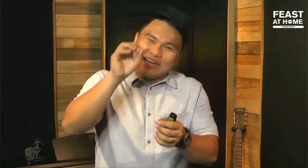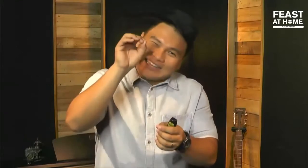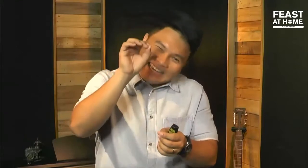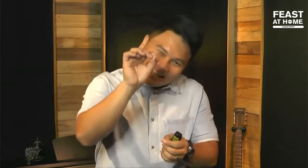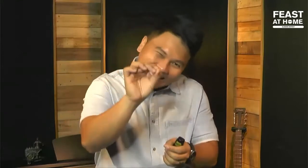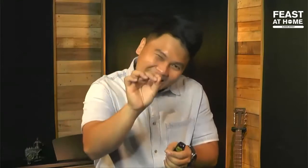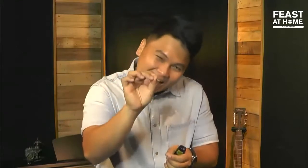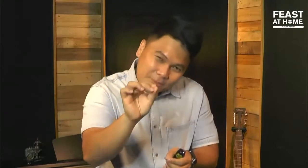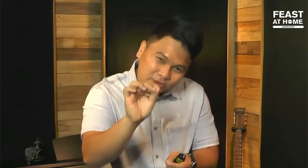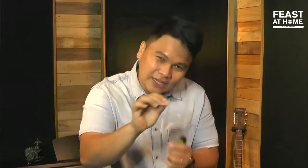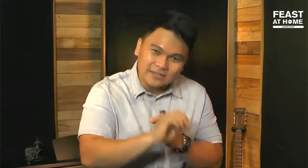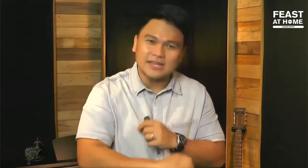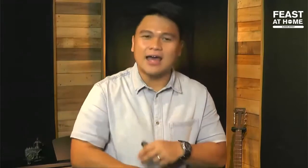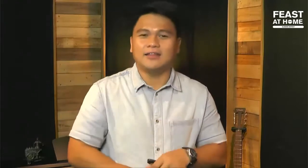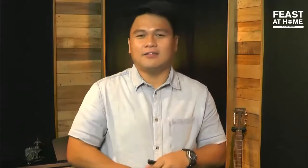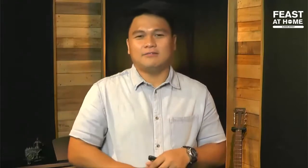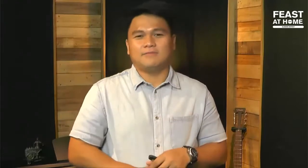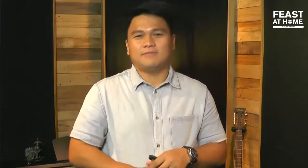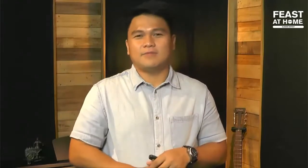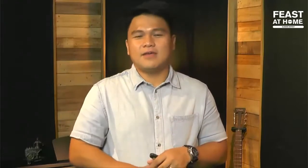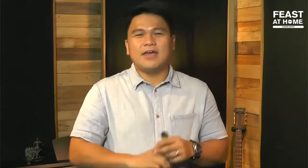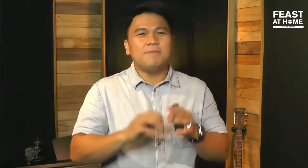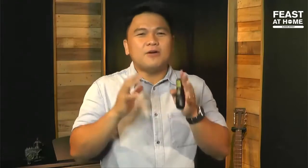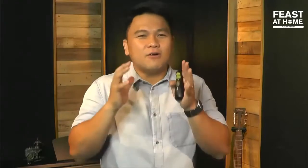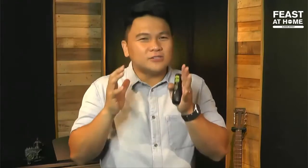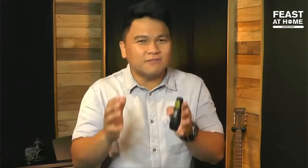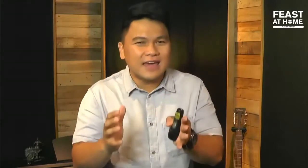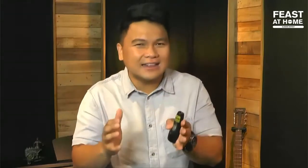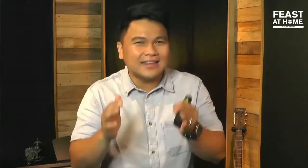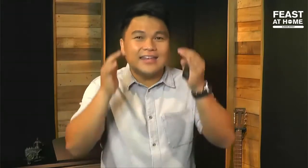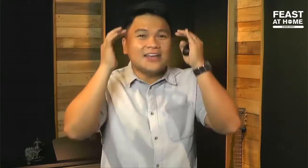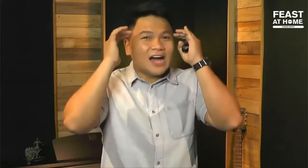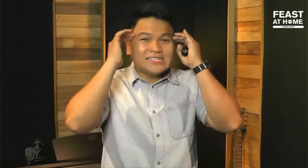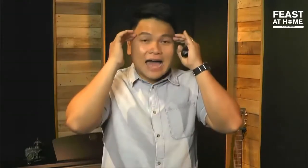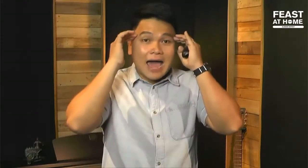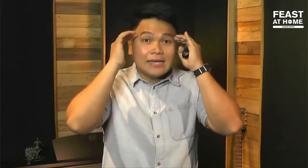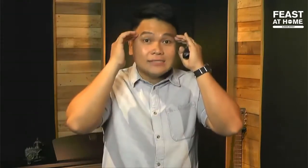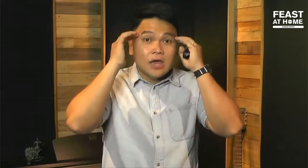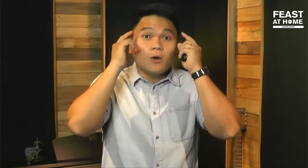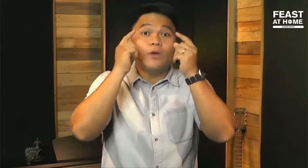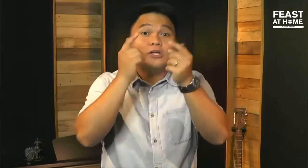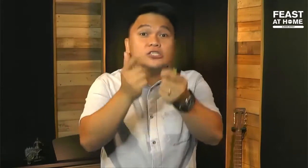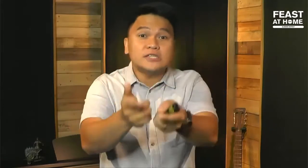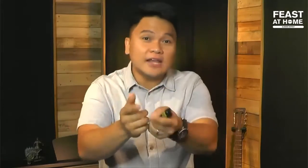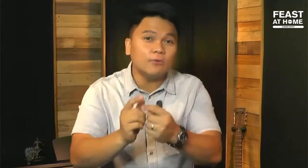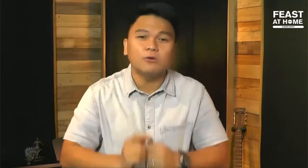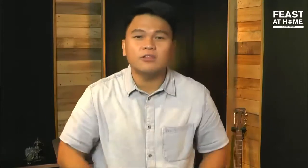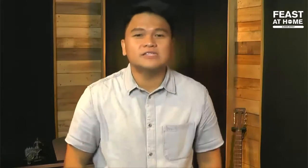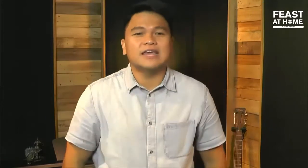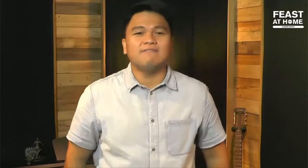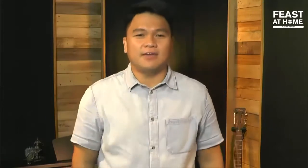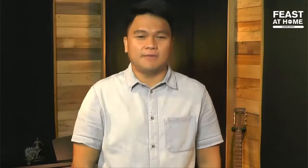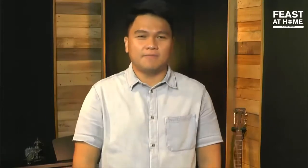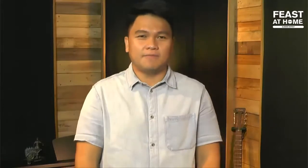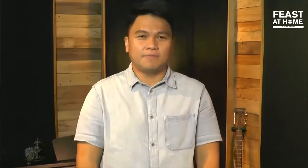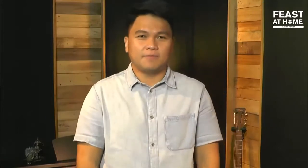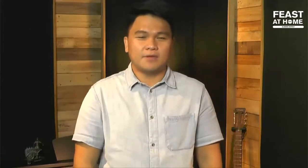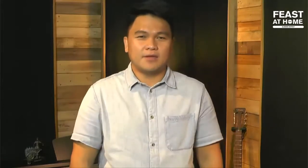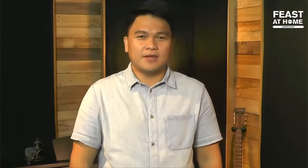yung natitirang kabutihan sa atin. And because of that, in God's eyes, we are still worth